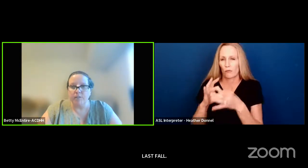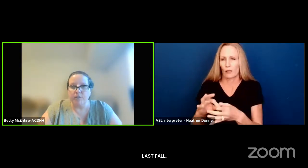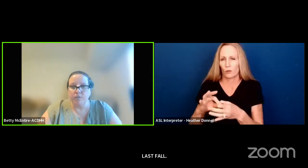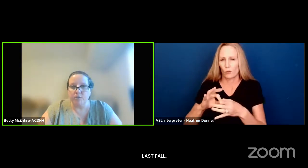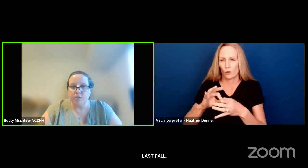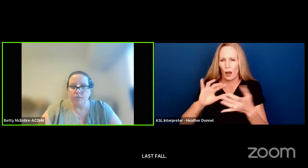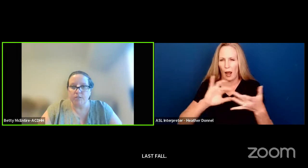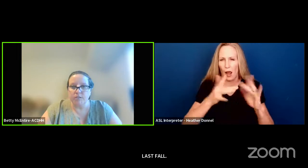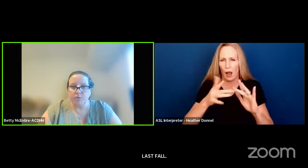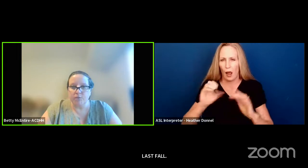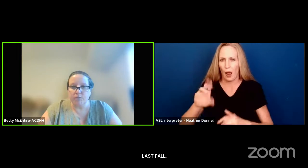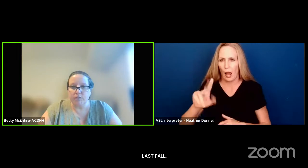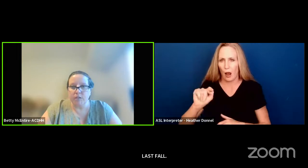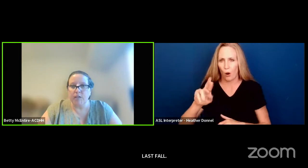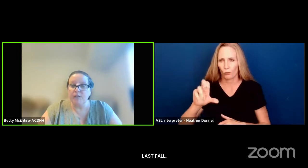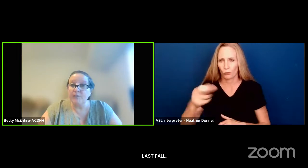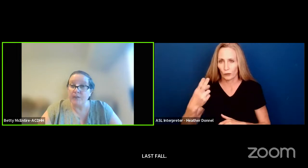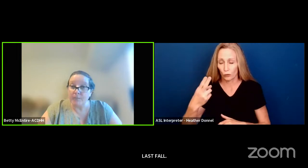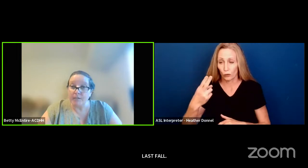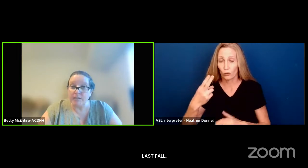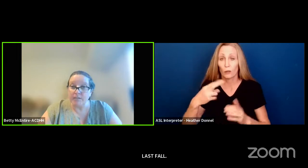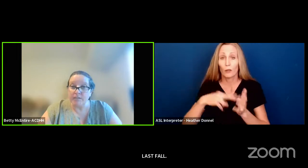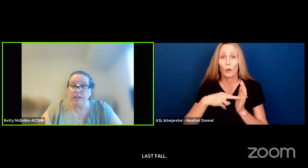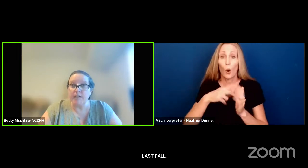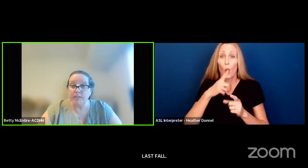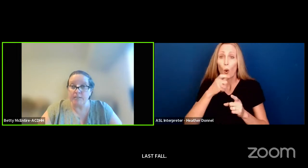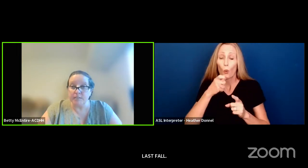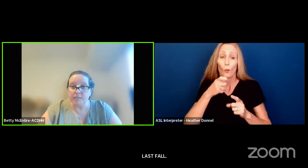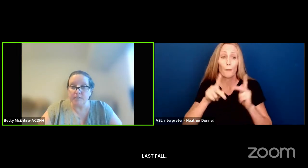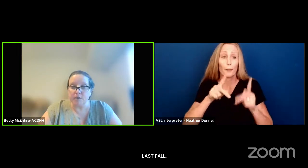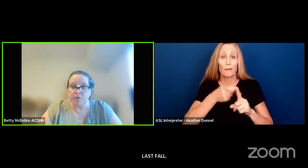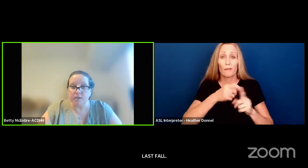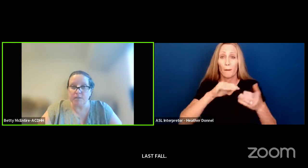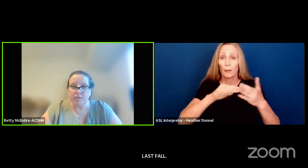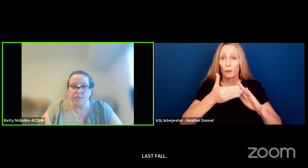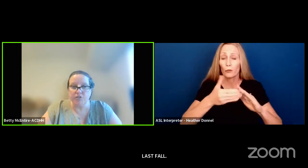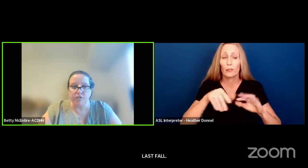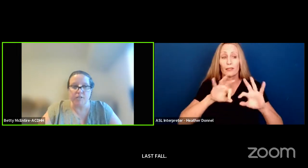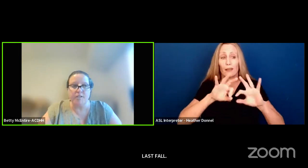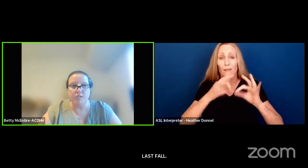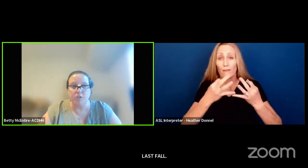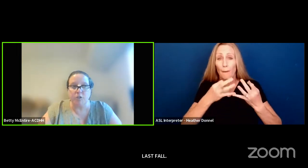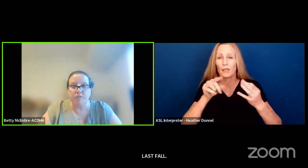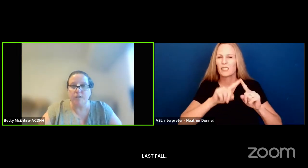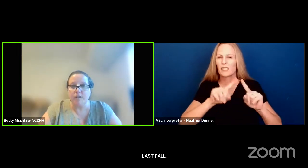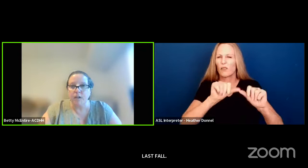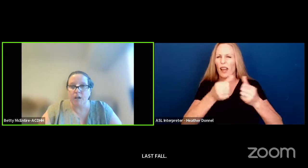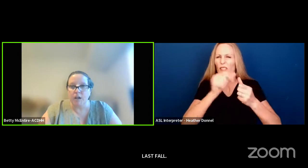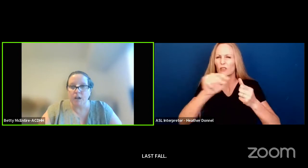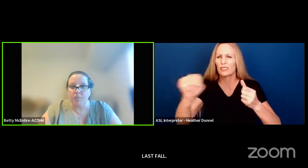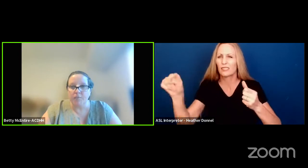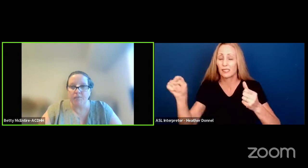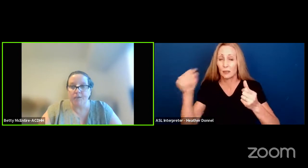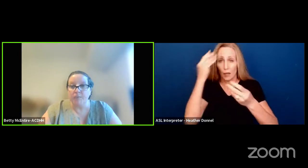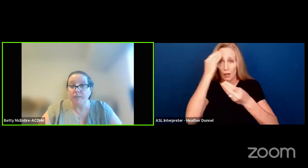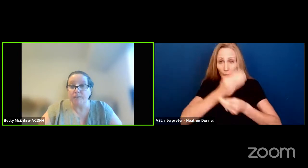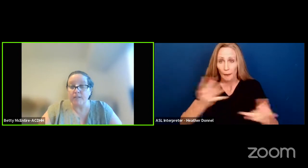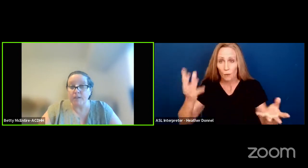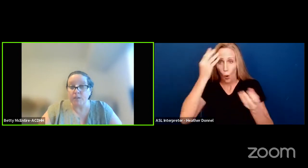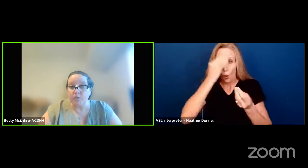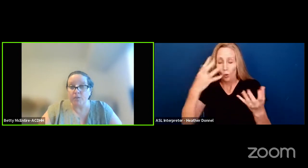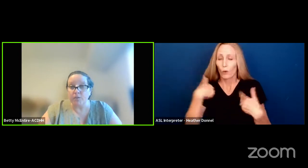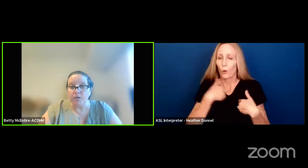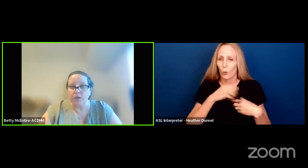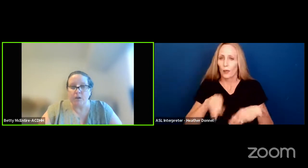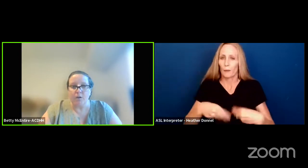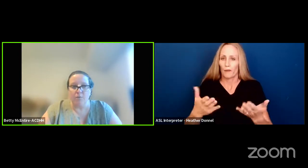letting individuals in the community and families and entities know that the commission does serve families